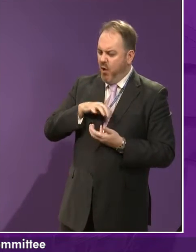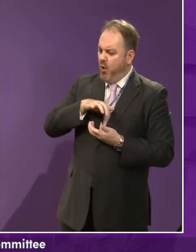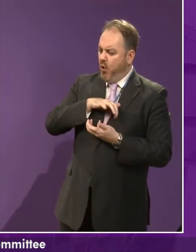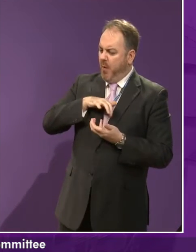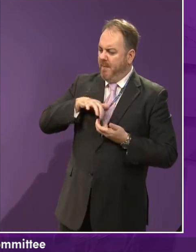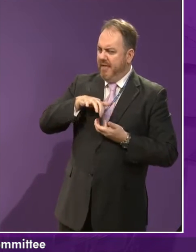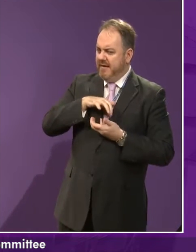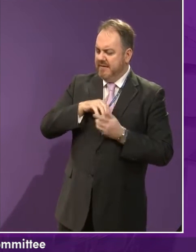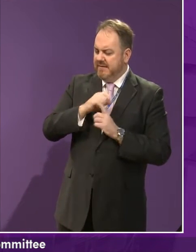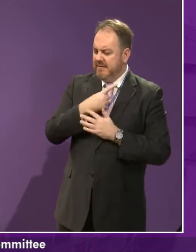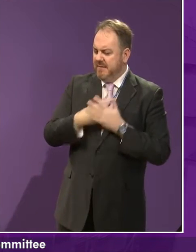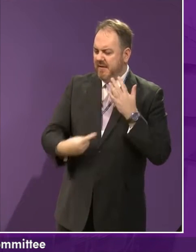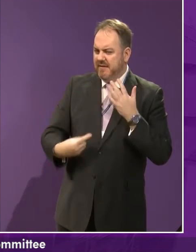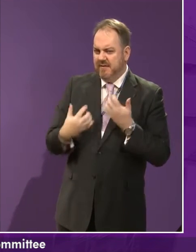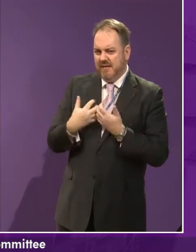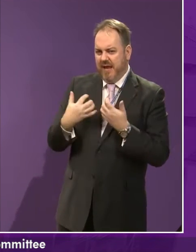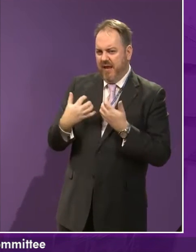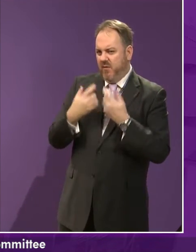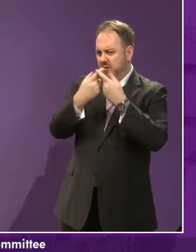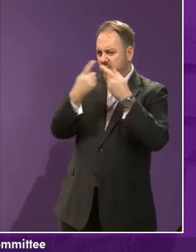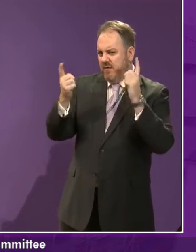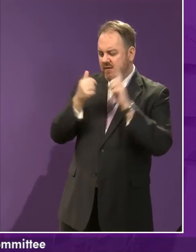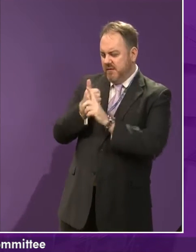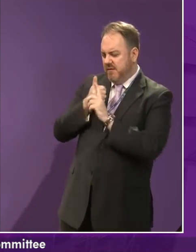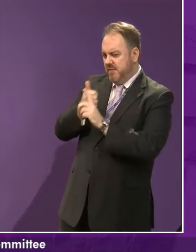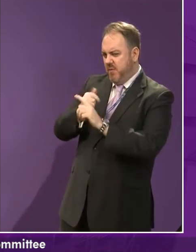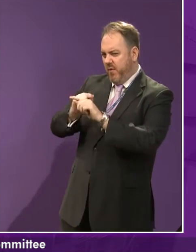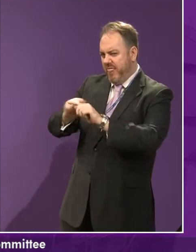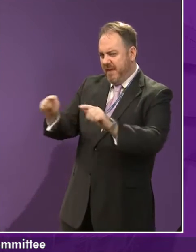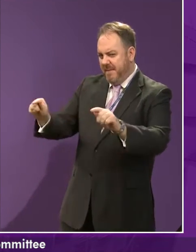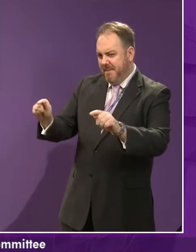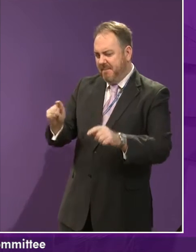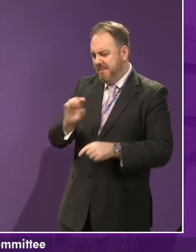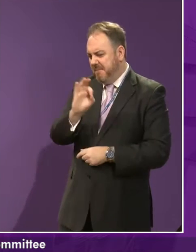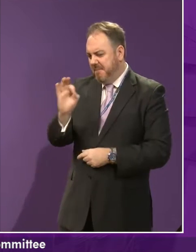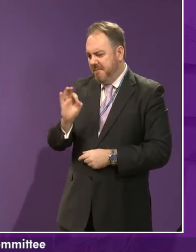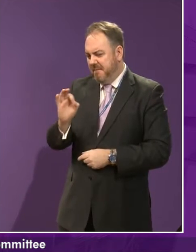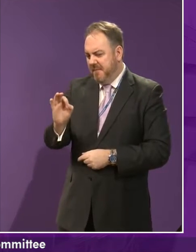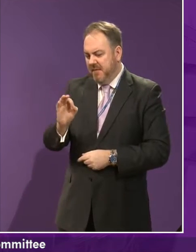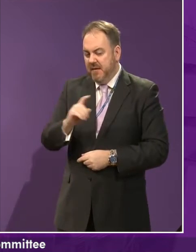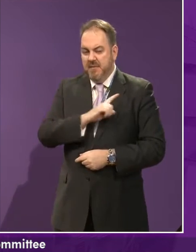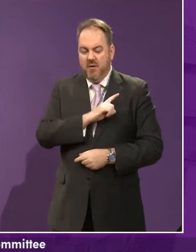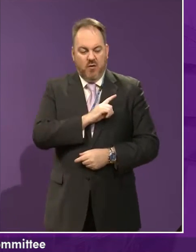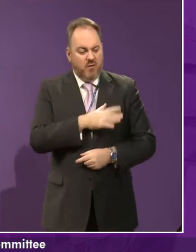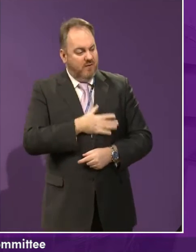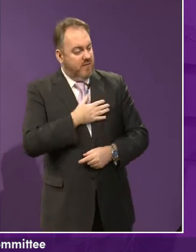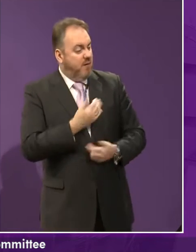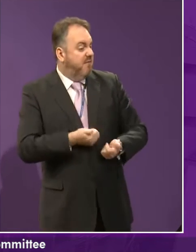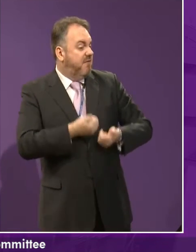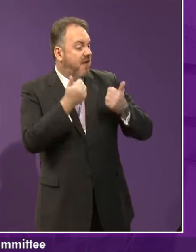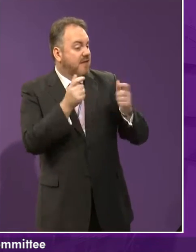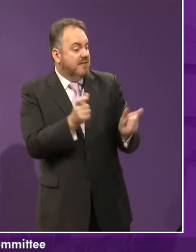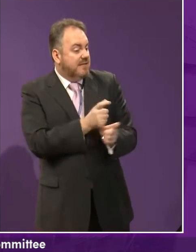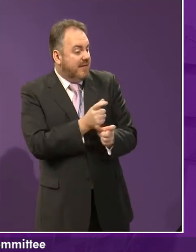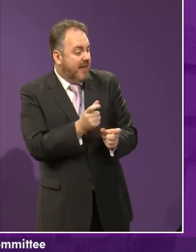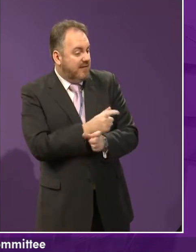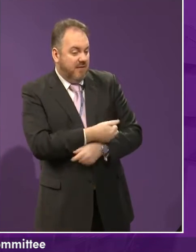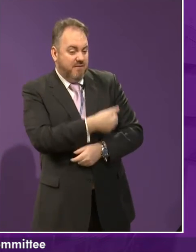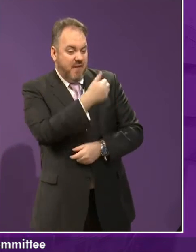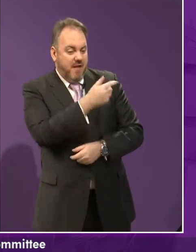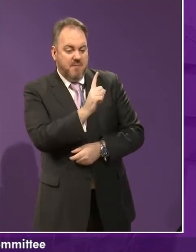question last week, is there a hierarchy of disability? So if I've got dyslexia, well, we can cope with that. But if I've got a